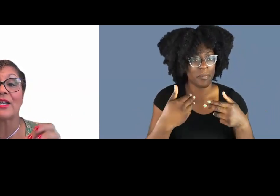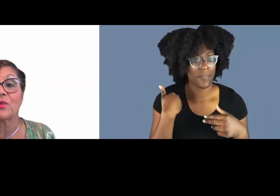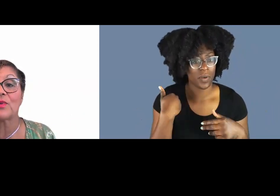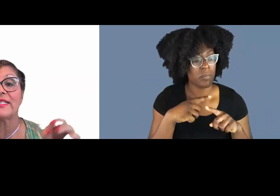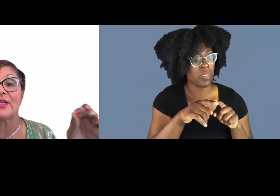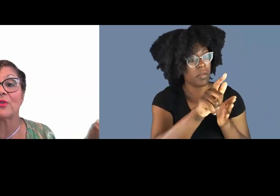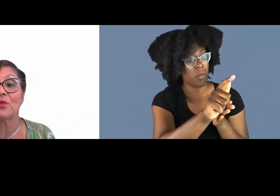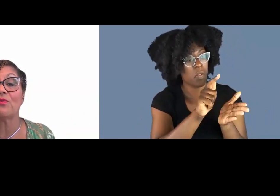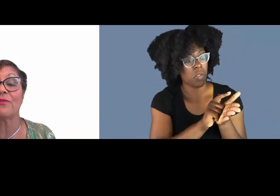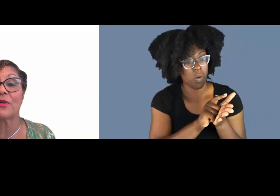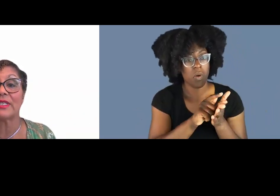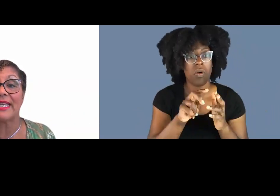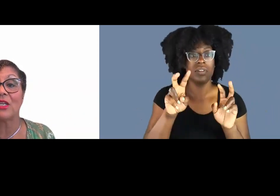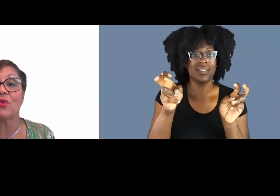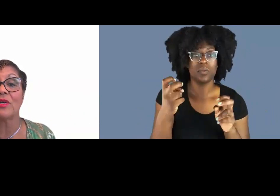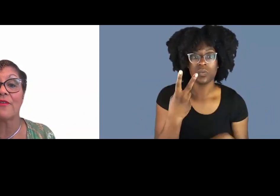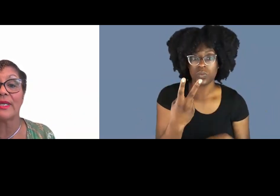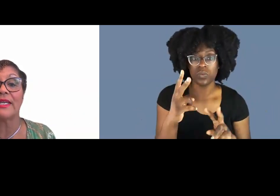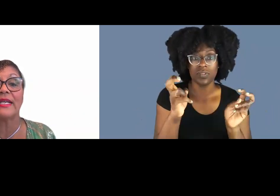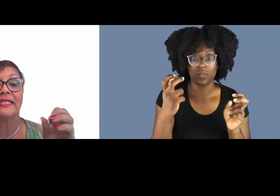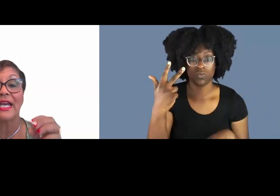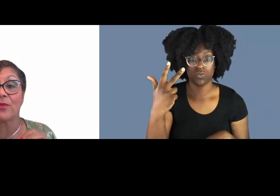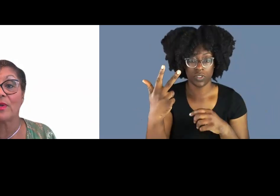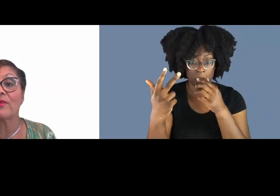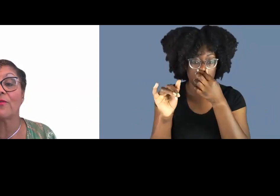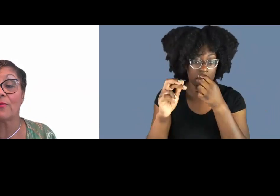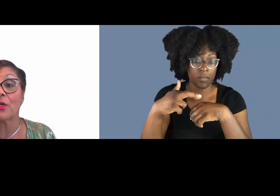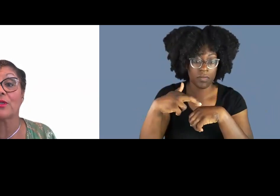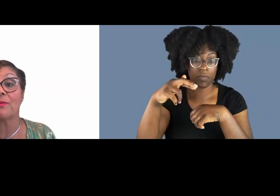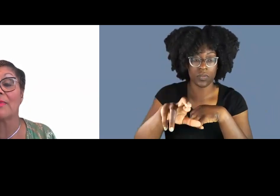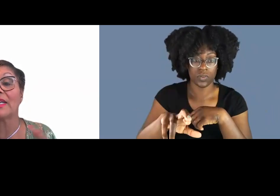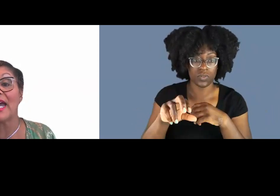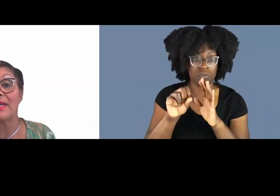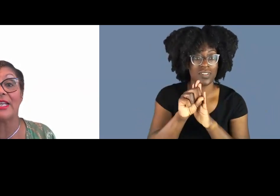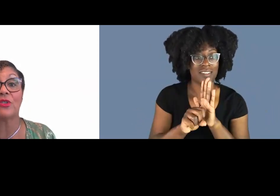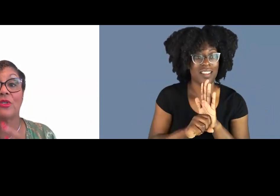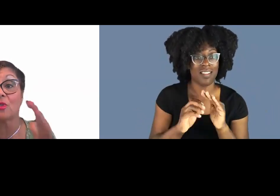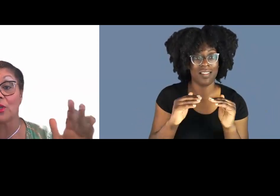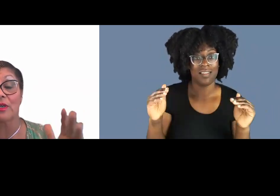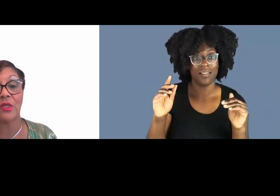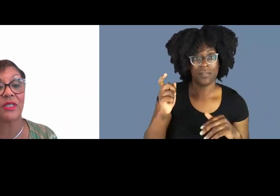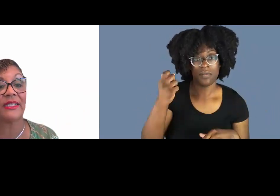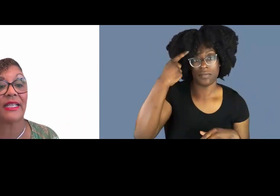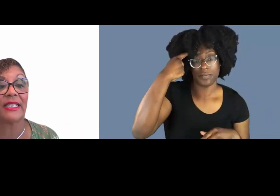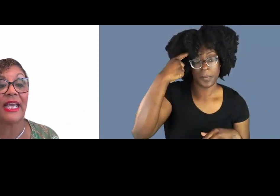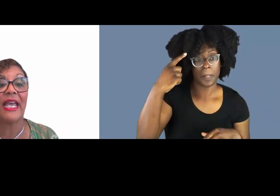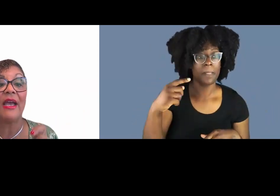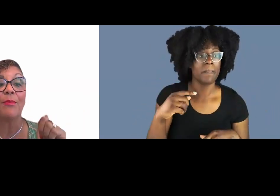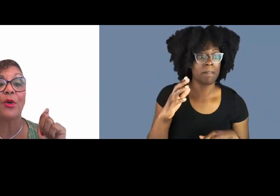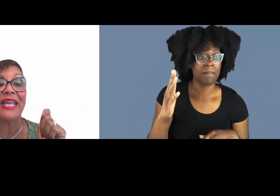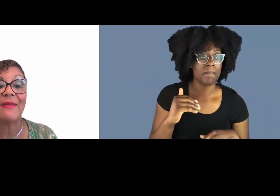and Title III, Title II refers to state, local government. Title III refers to public accommodations, so your commercial